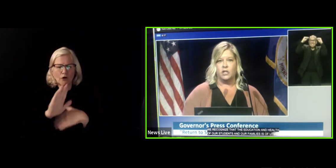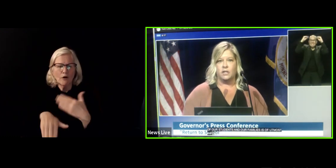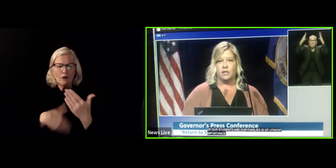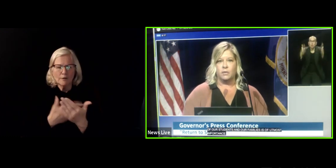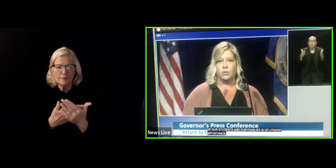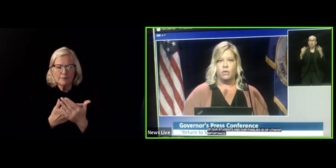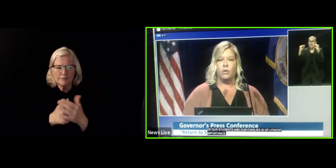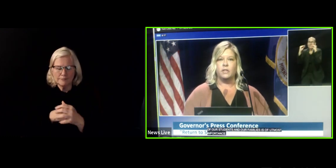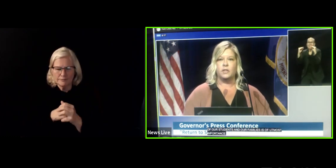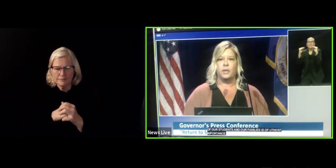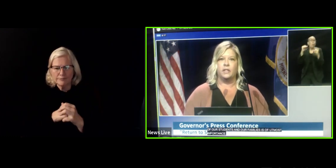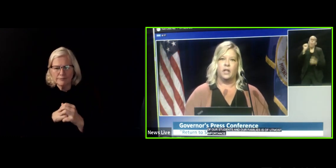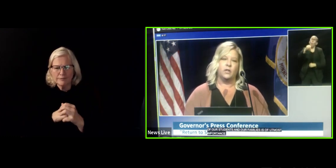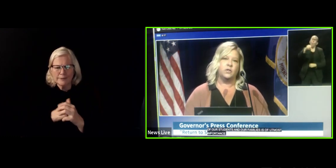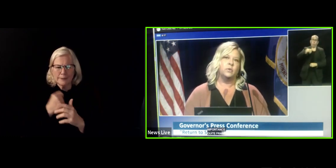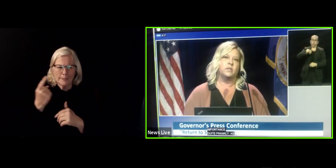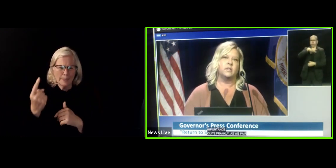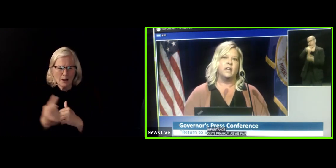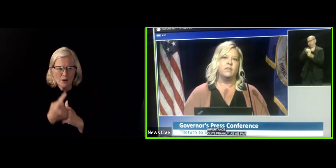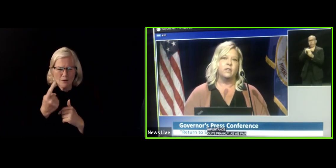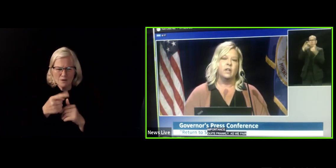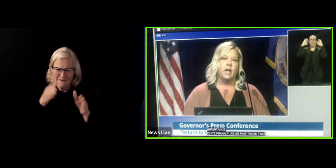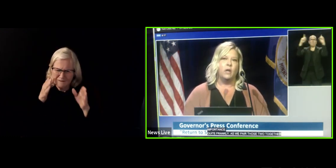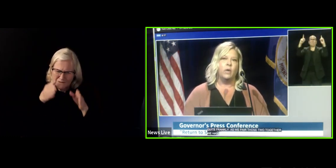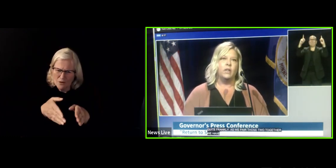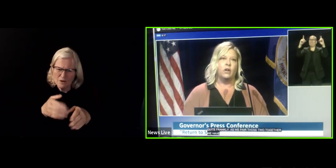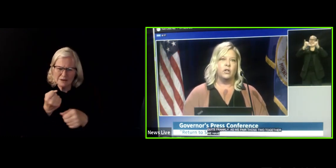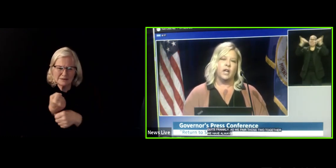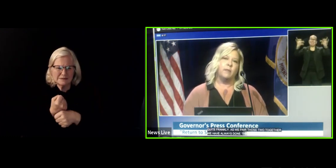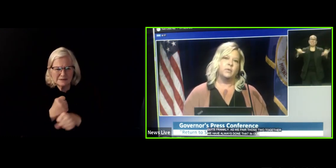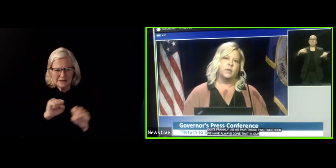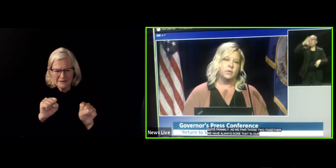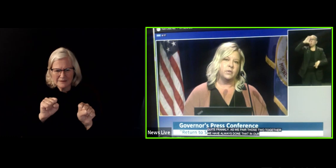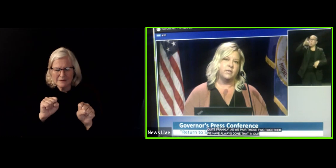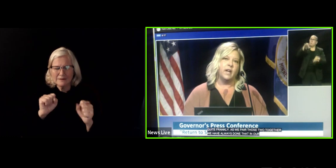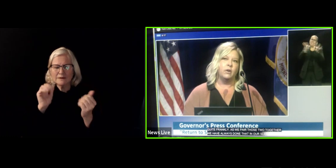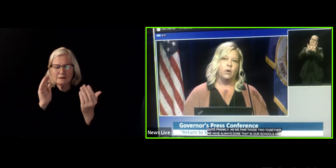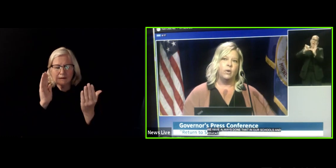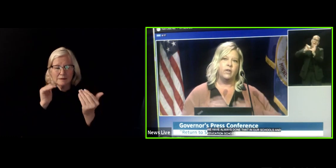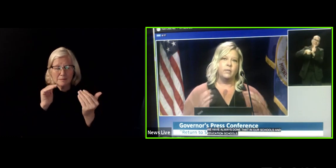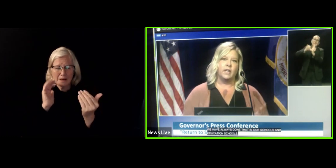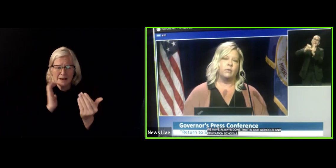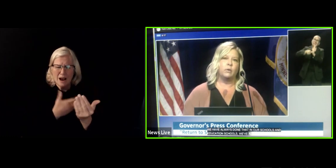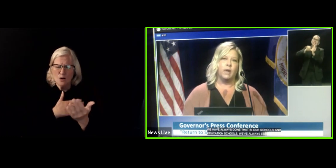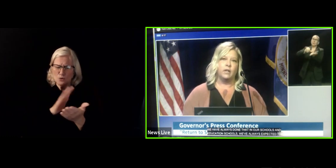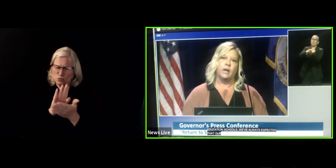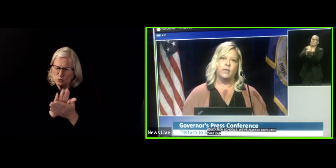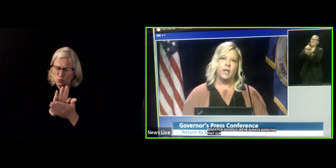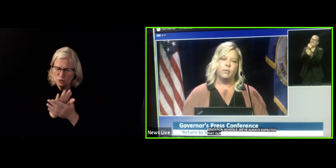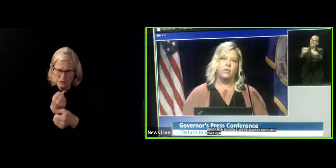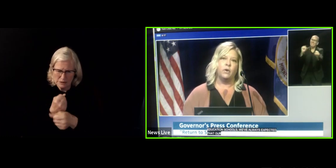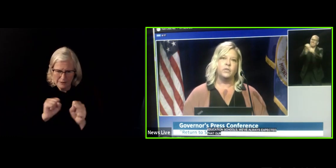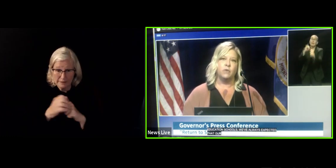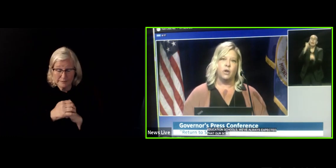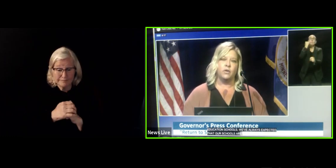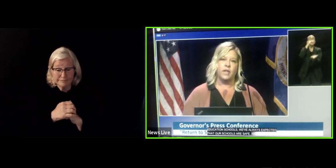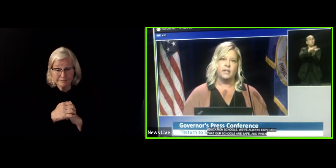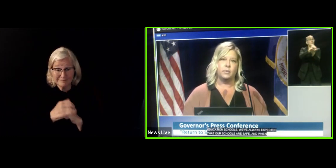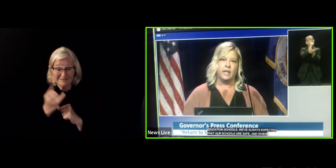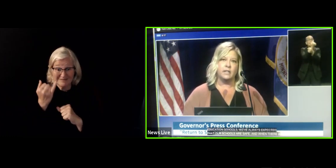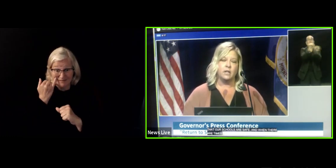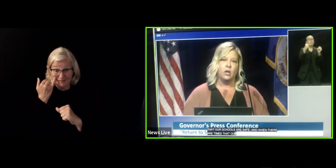education systems. We've always expected that our schools are safe. And when there are times when our schools have not, we've come together and we've rallied around that. But we've also known that